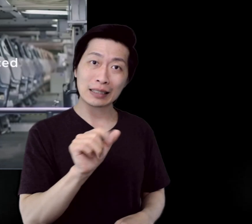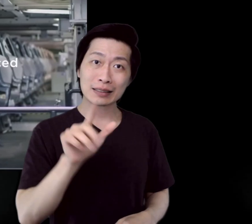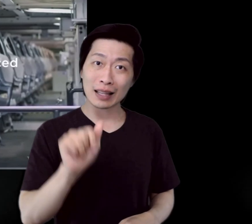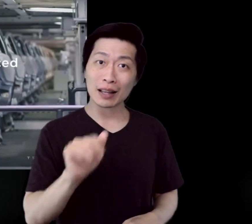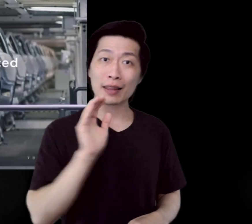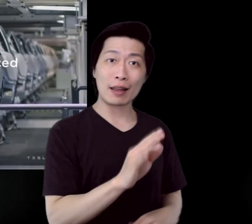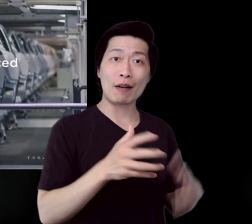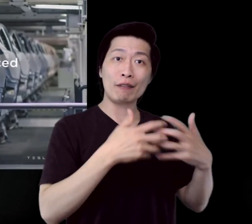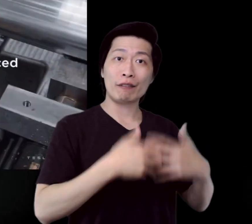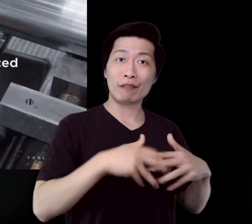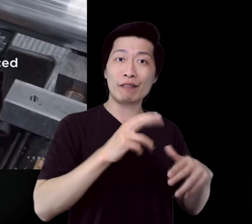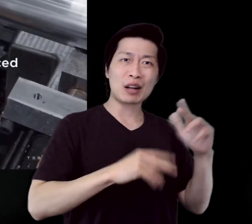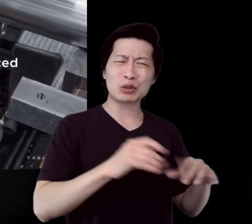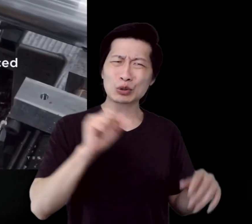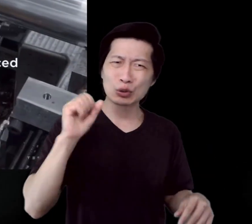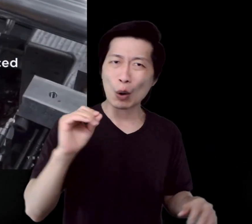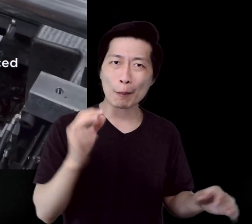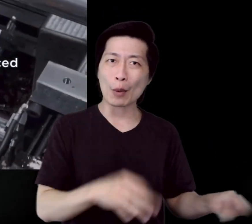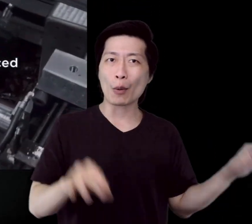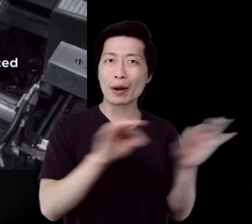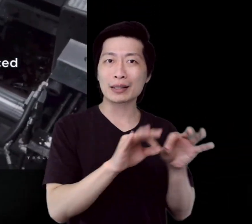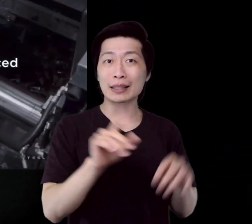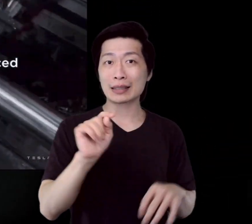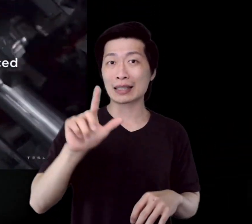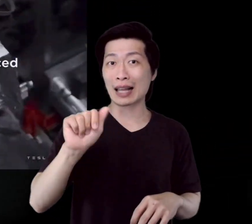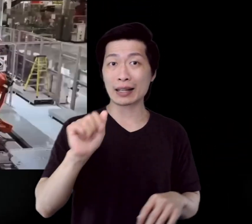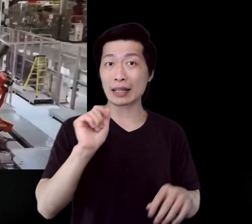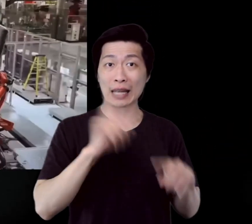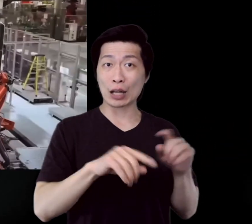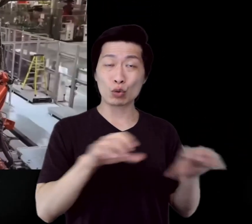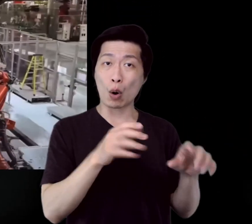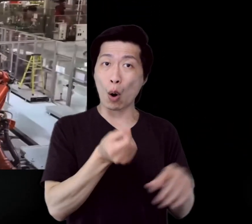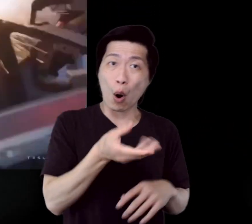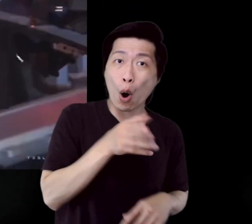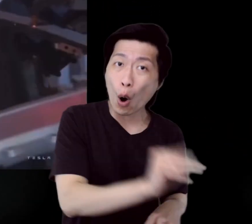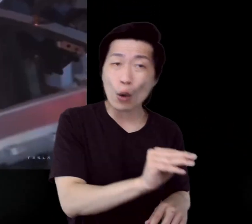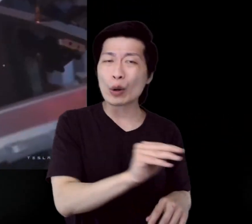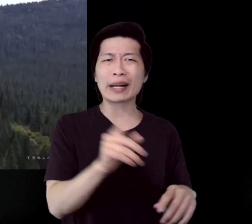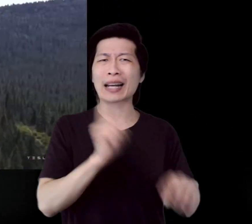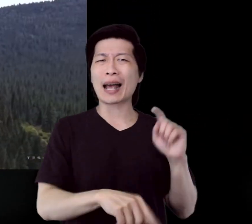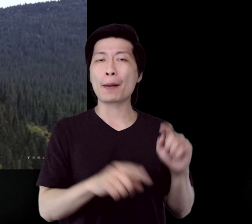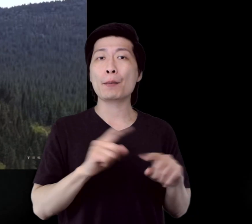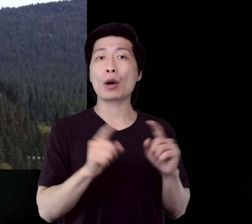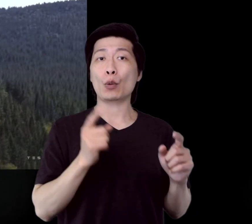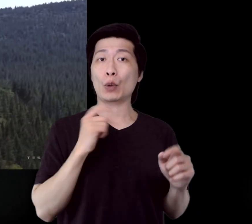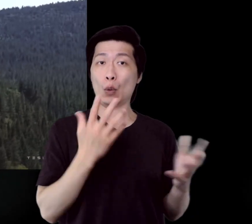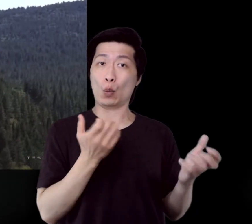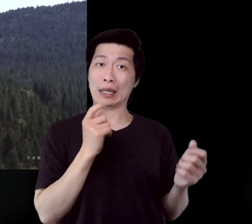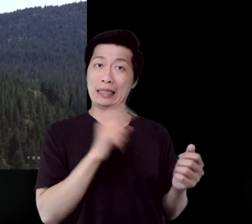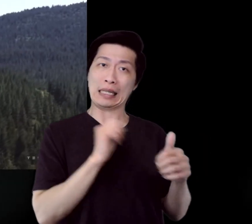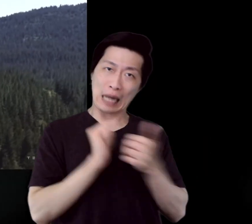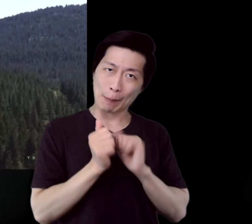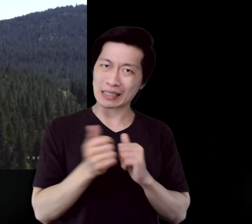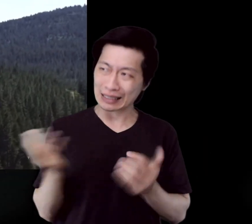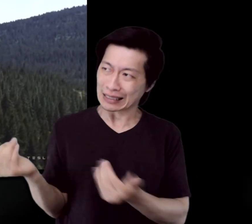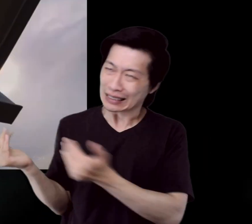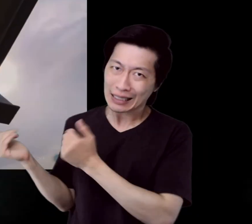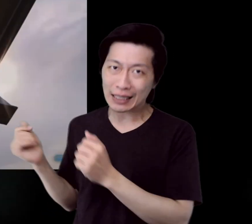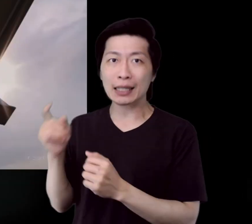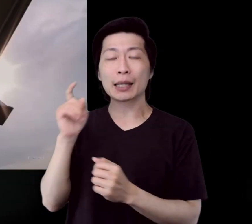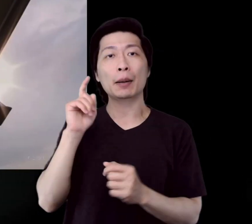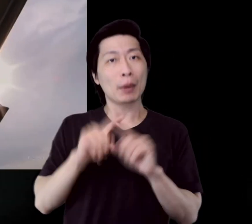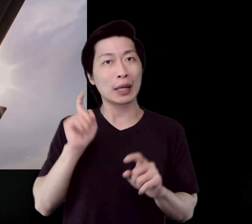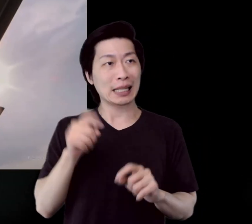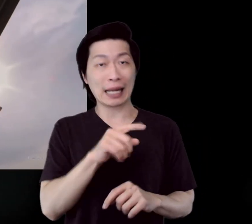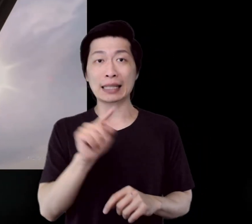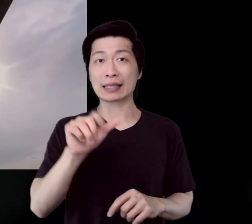Tesla and their factories are so important. Tesla cannot do it all on their own, and we don't want them to. We need the competition,